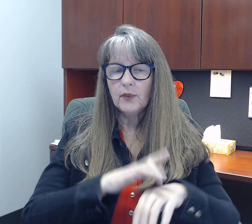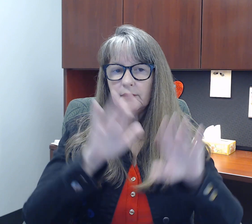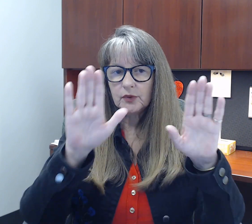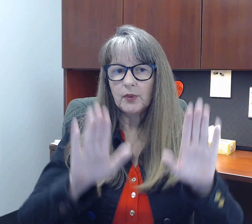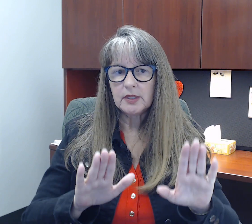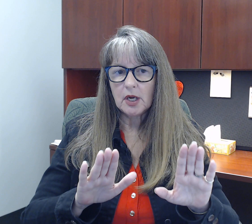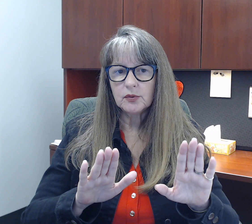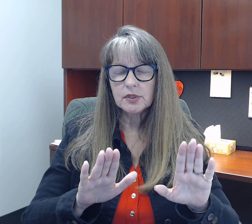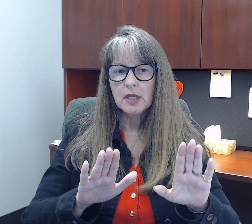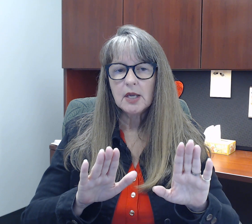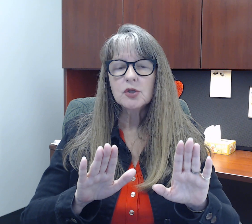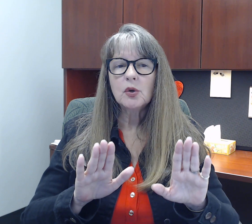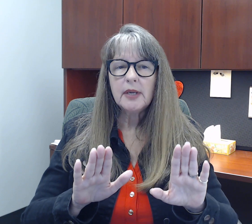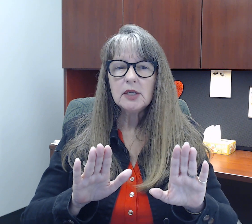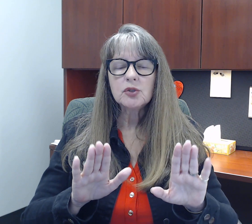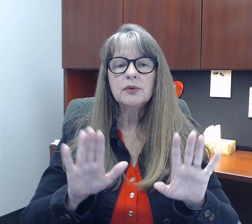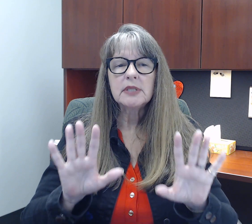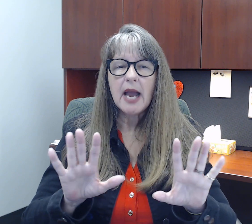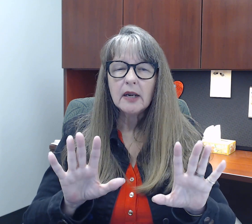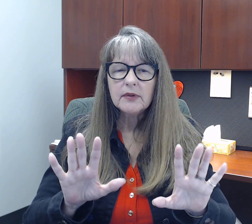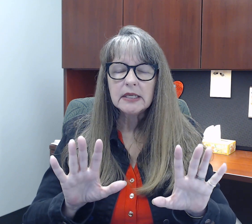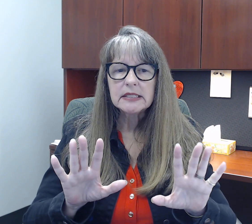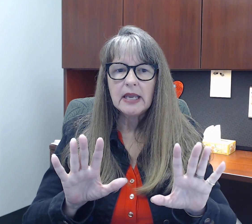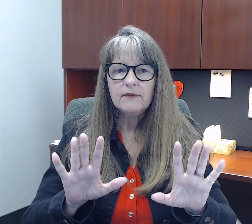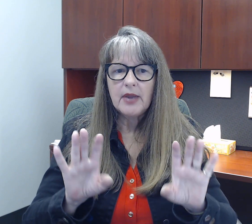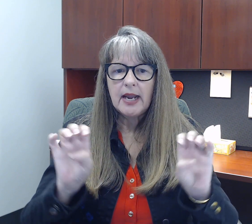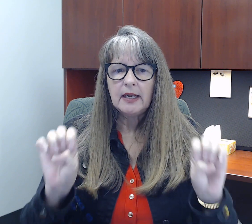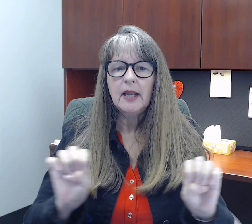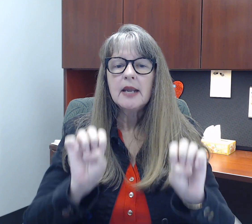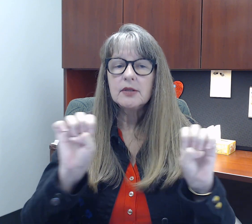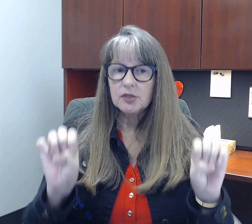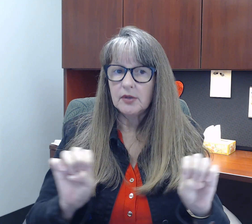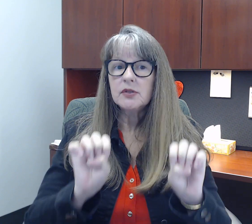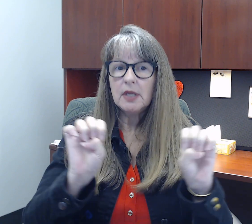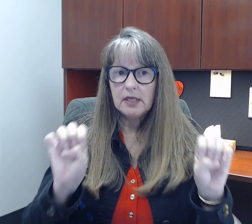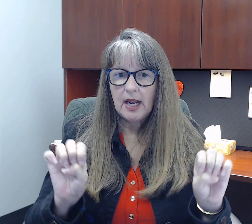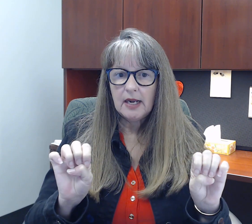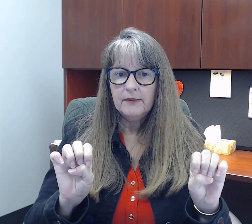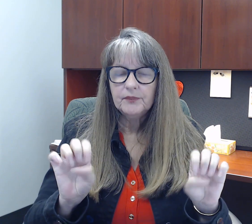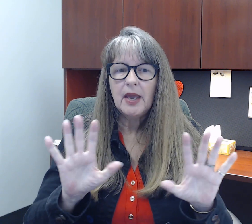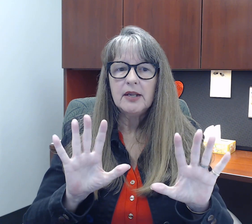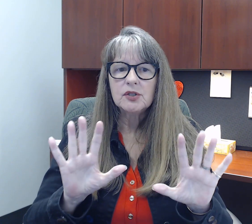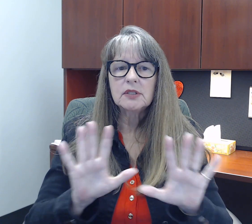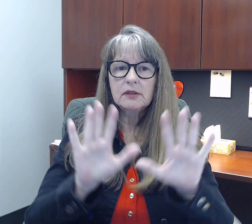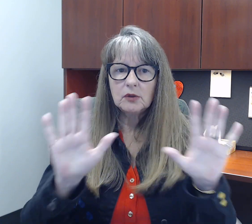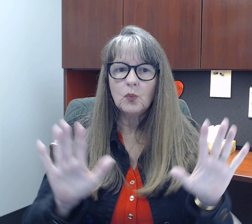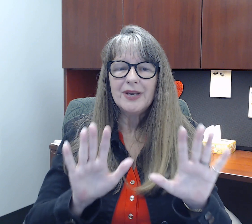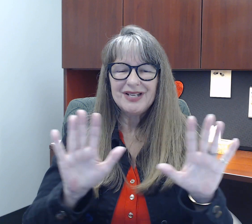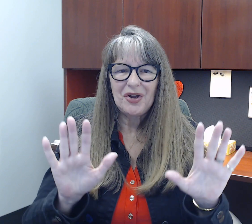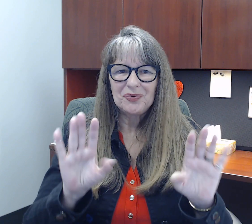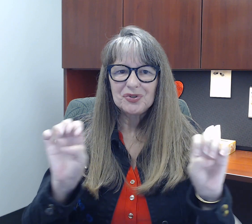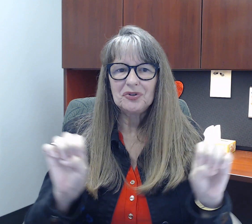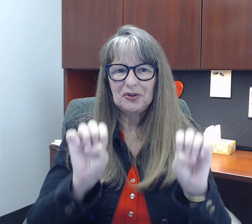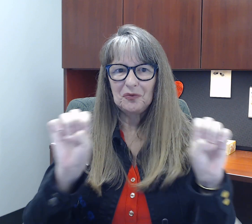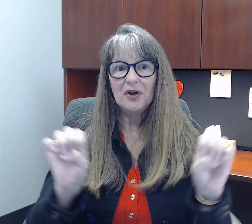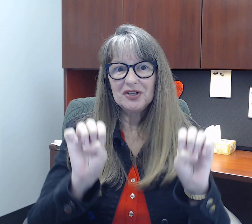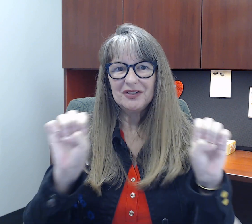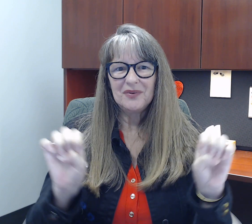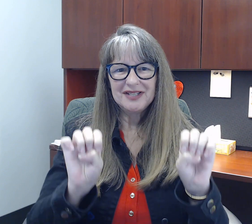for the windows. So Easter is kind of in that same vein because it's on a Sunday and it's the windows, like you're washing the